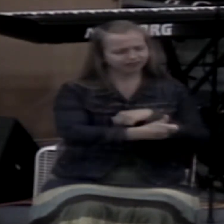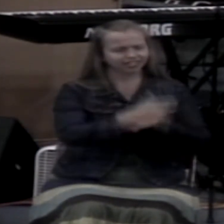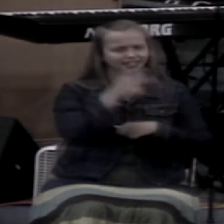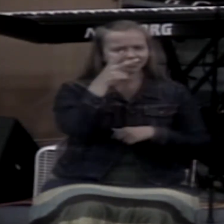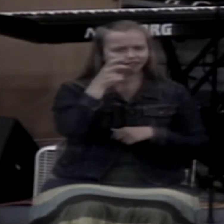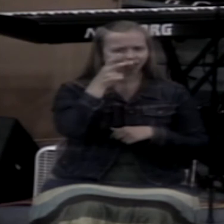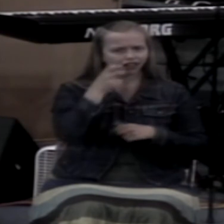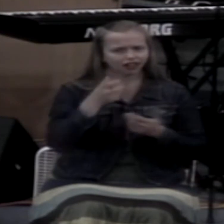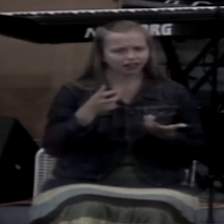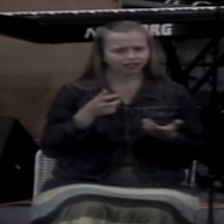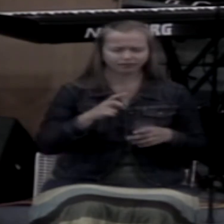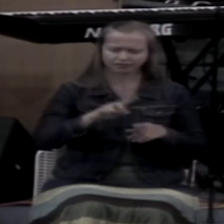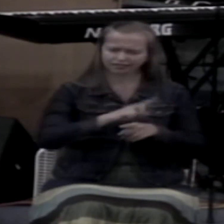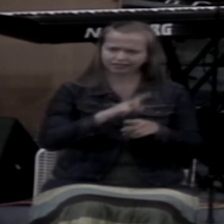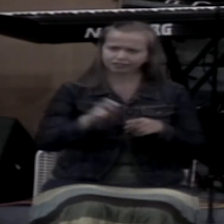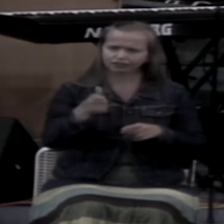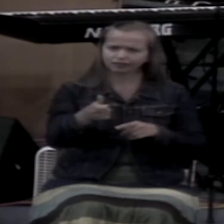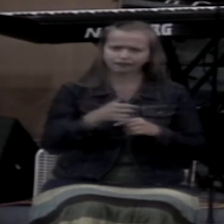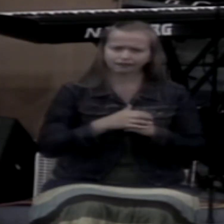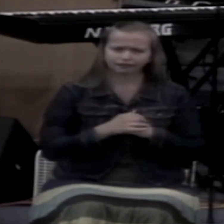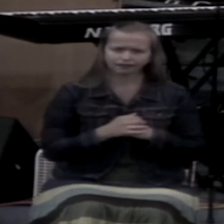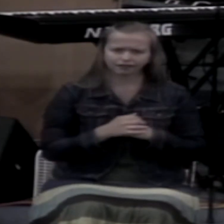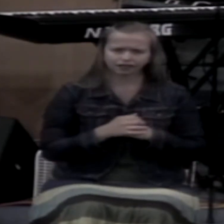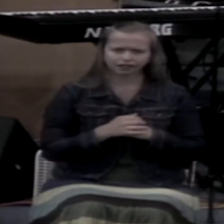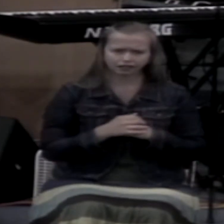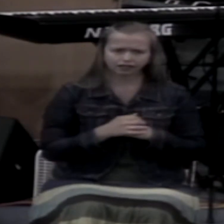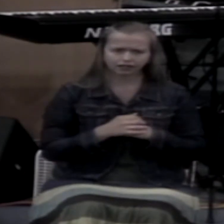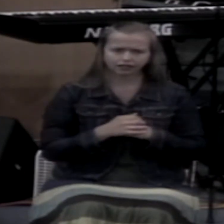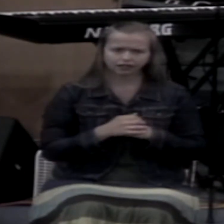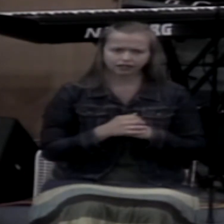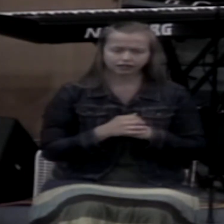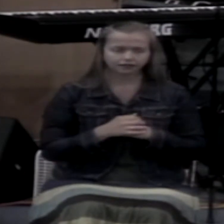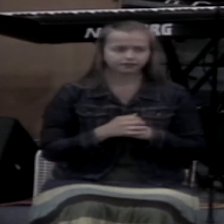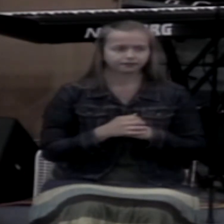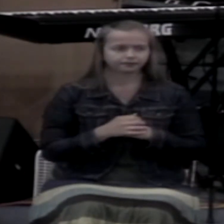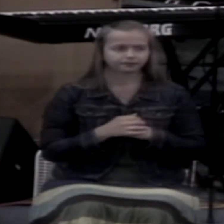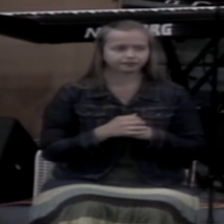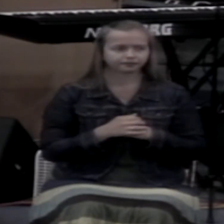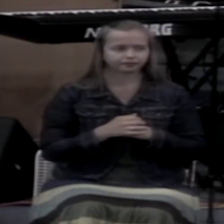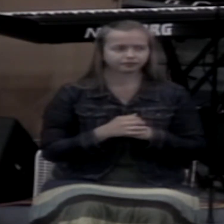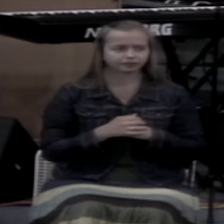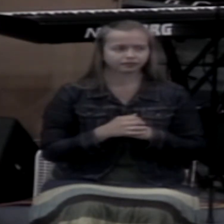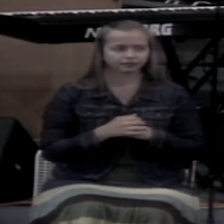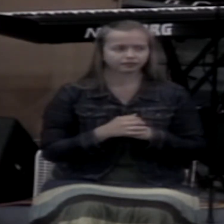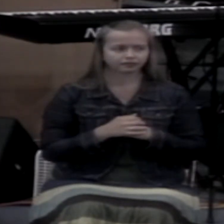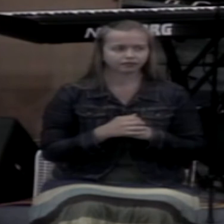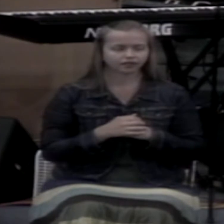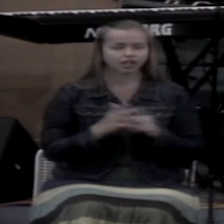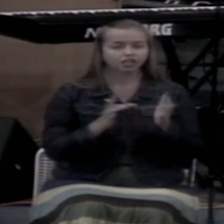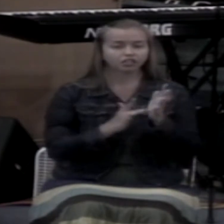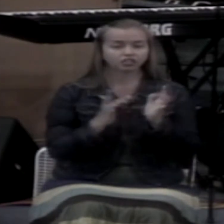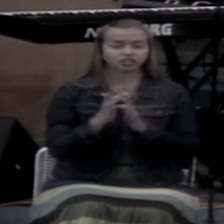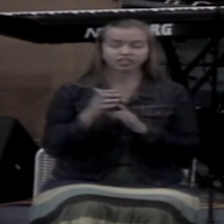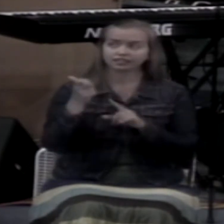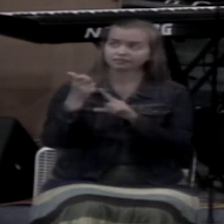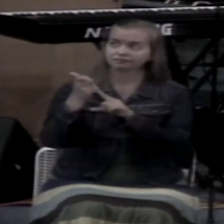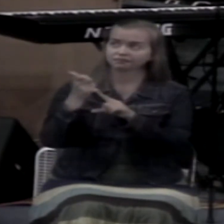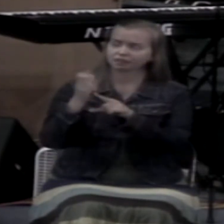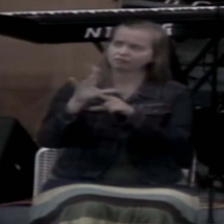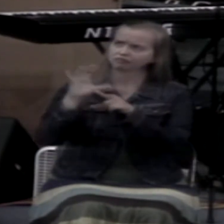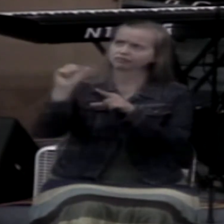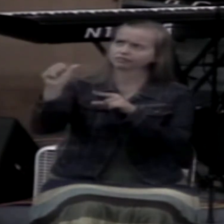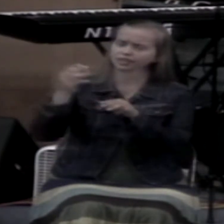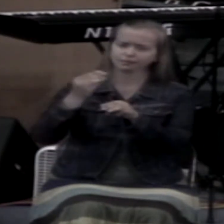And it is amazing that Jesus had such a great ministry of casting out devils, and the apostles did, but they spent a lot